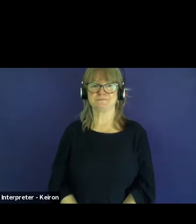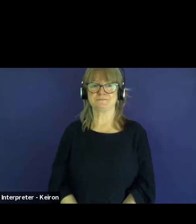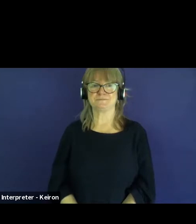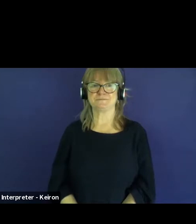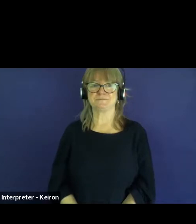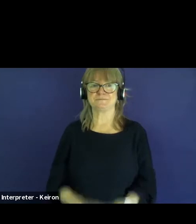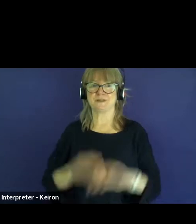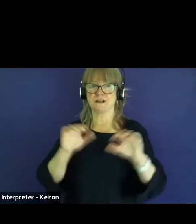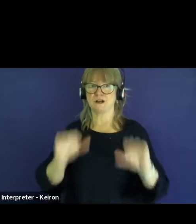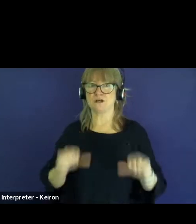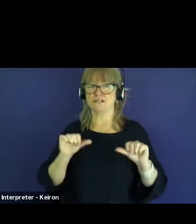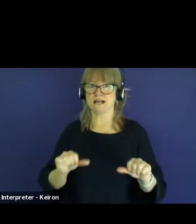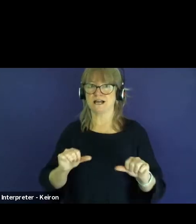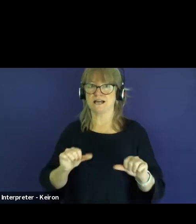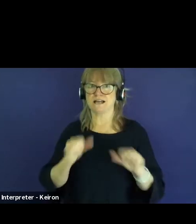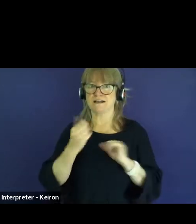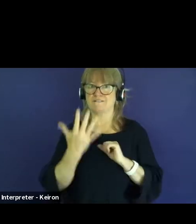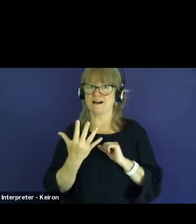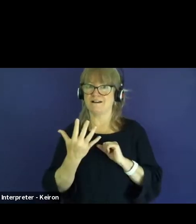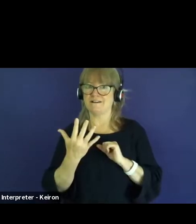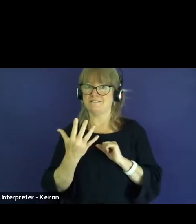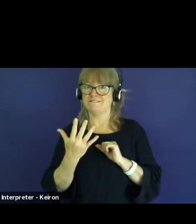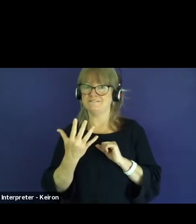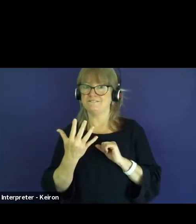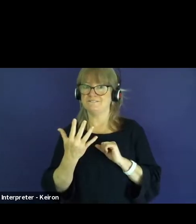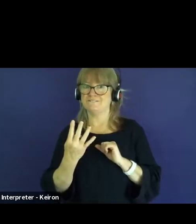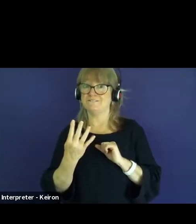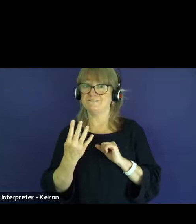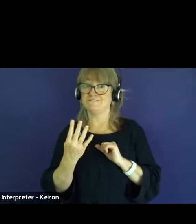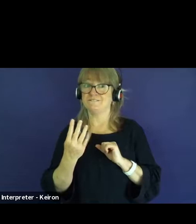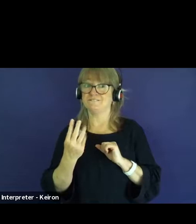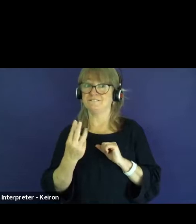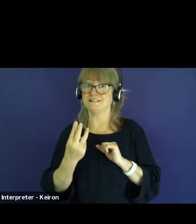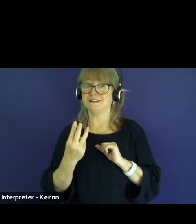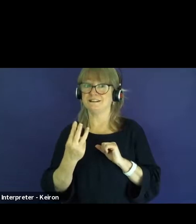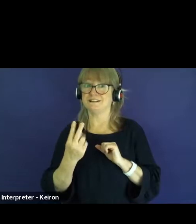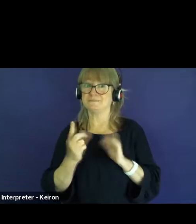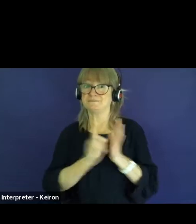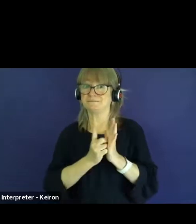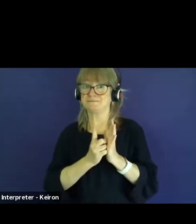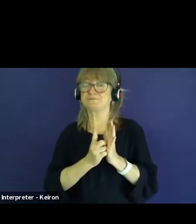All right, we're on in 5 seconds. Let's go back to those squats.